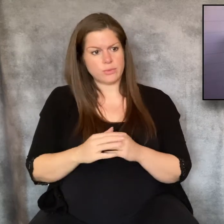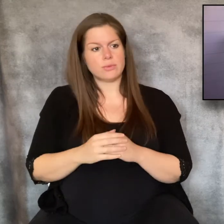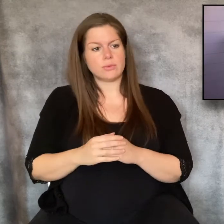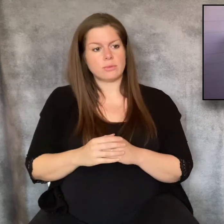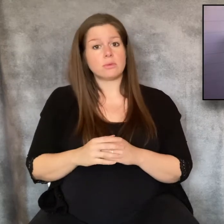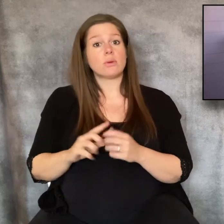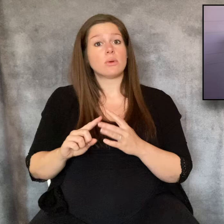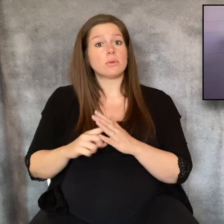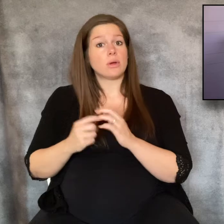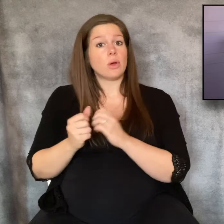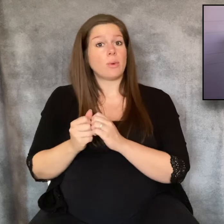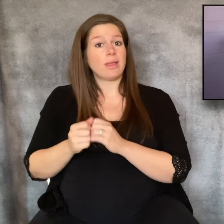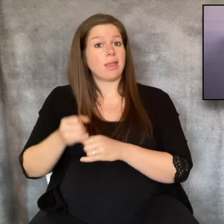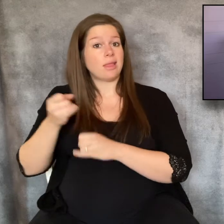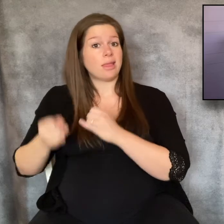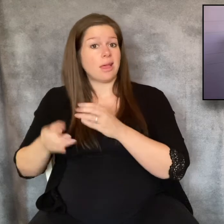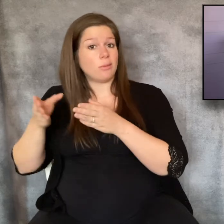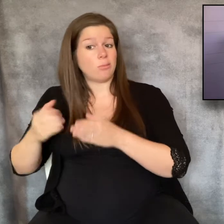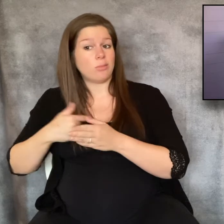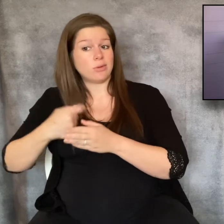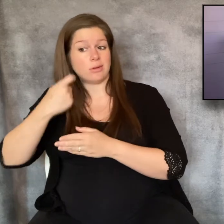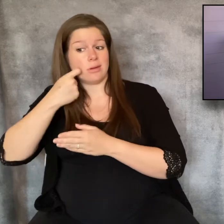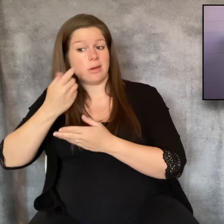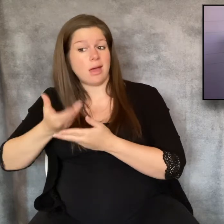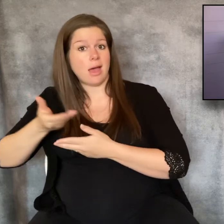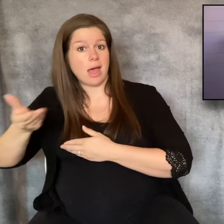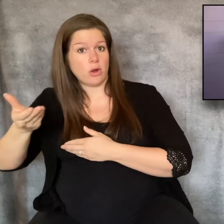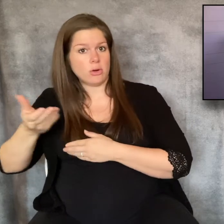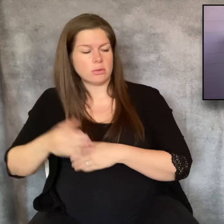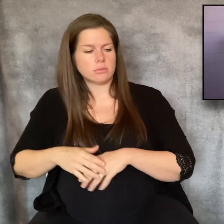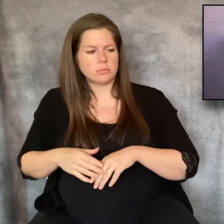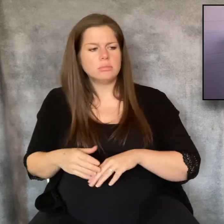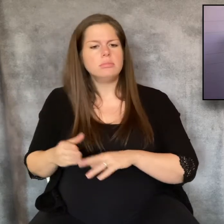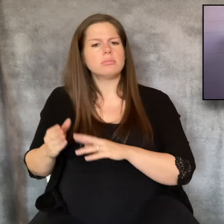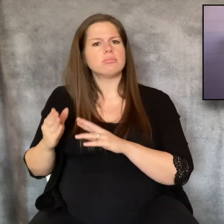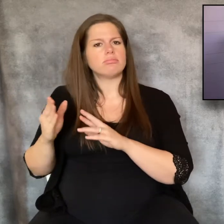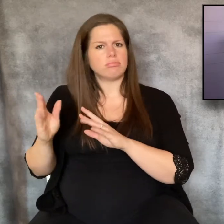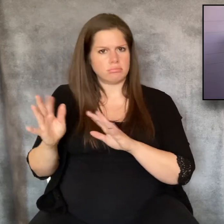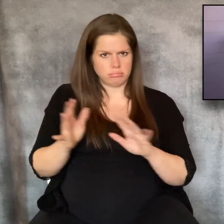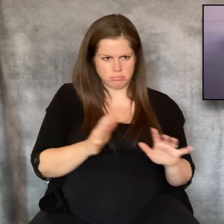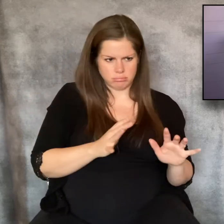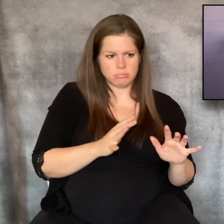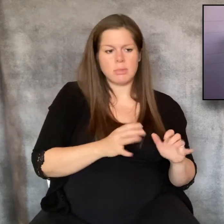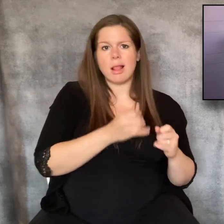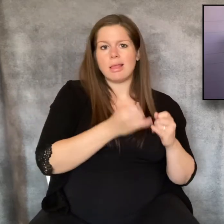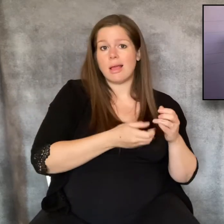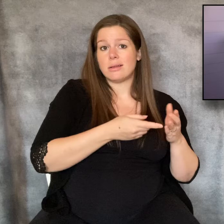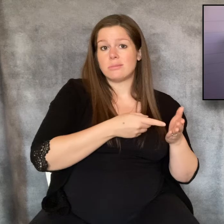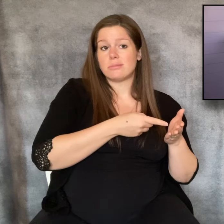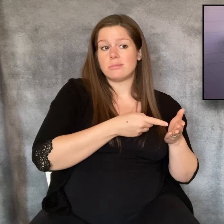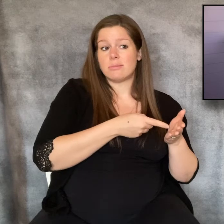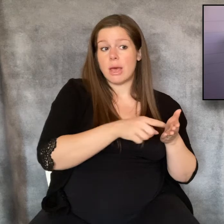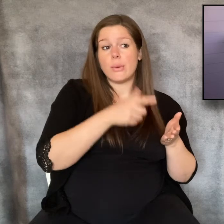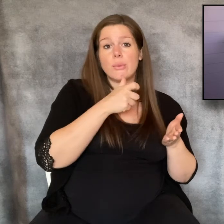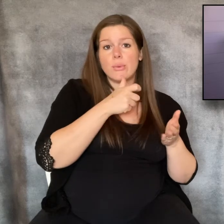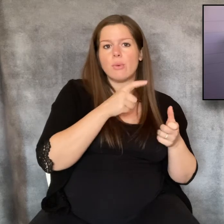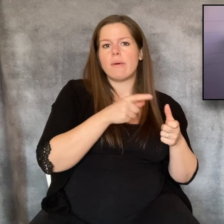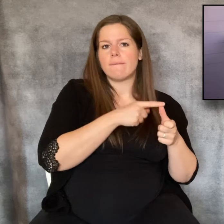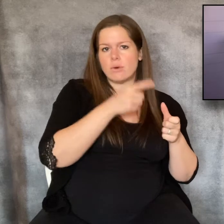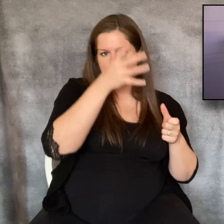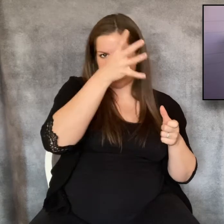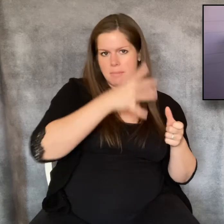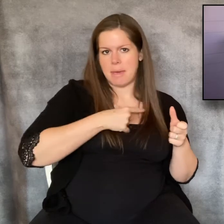beginning with the last and then up to the first. And when those hired about the 11th hour came, each of them received